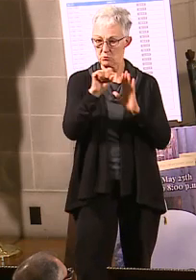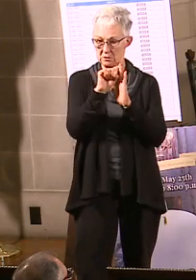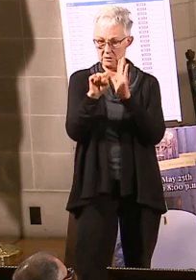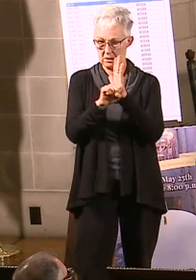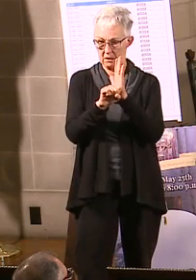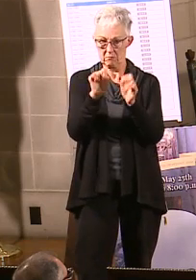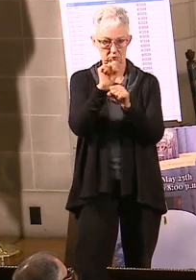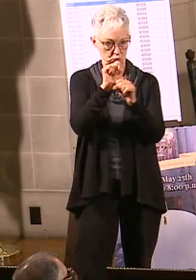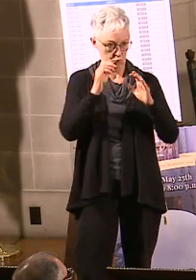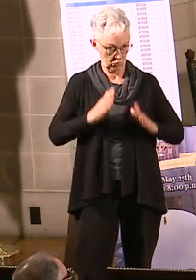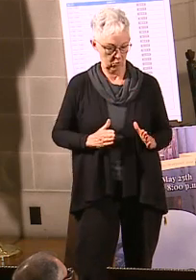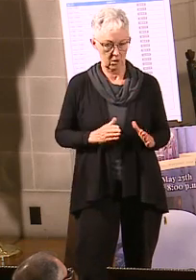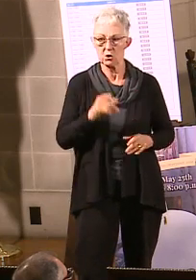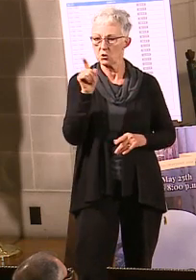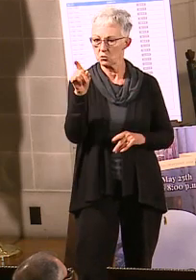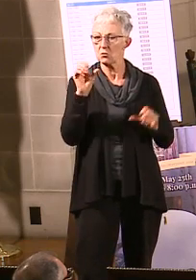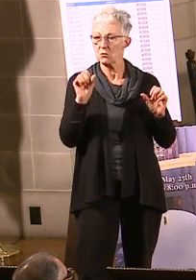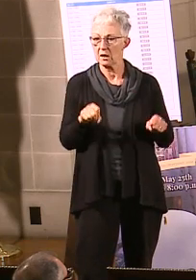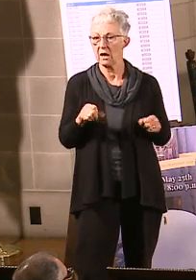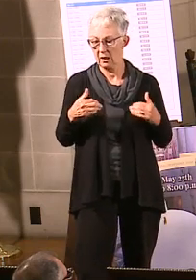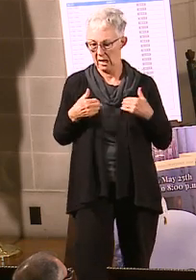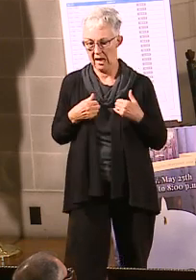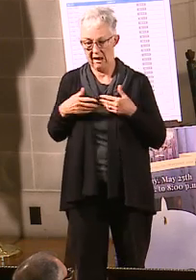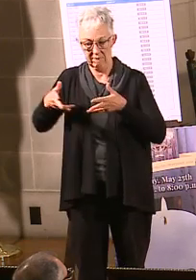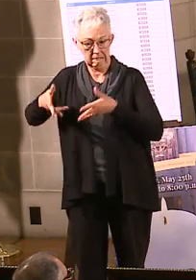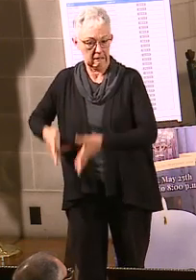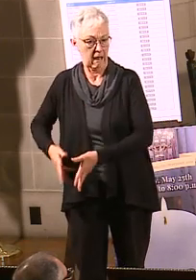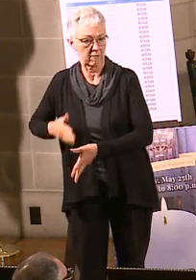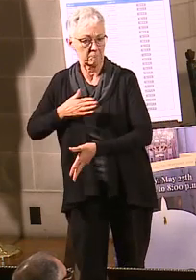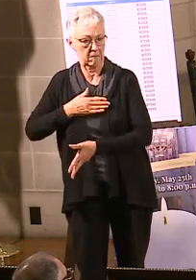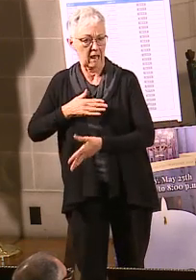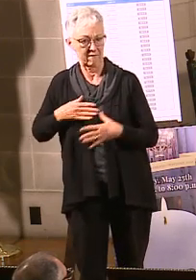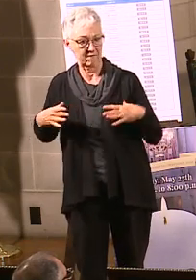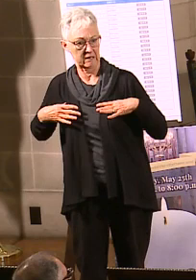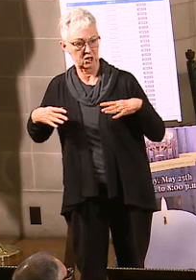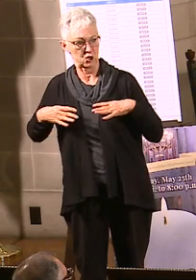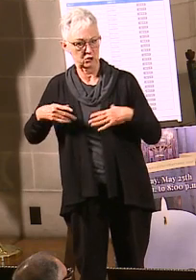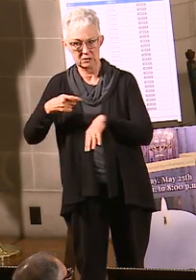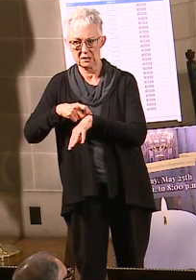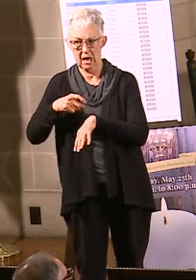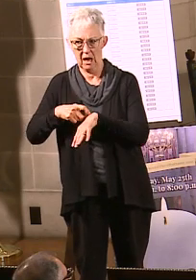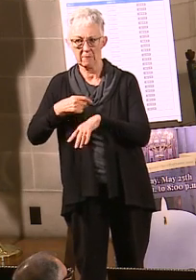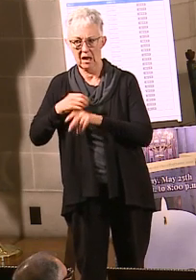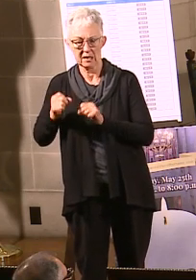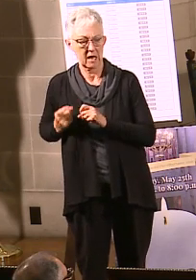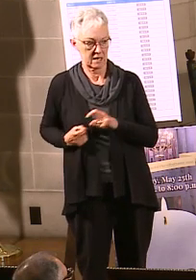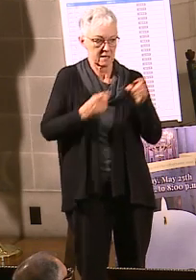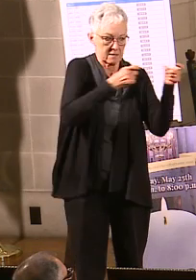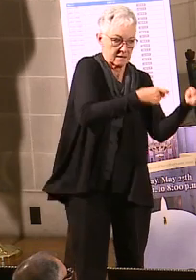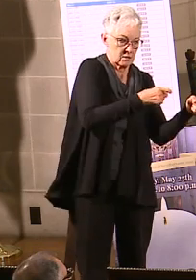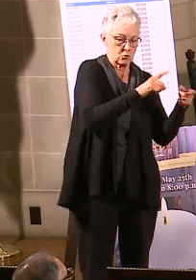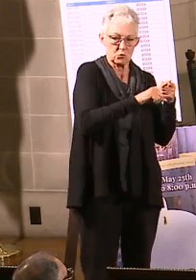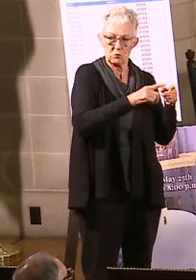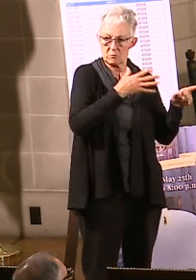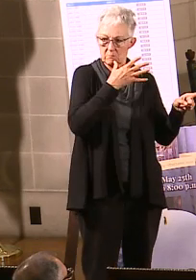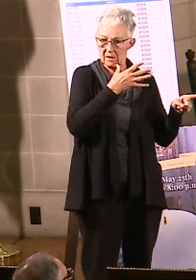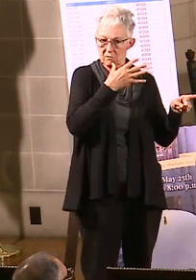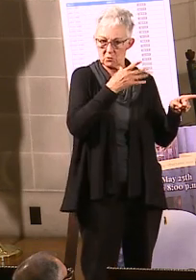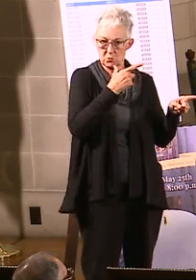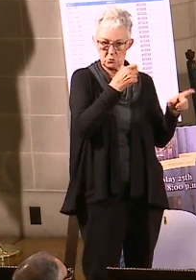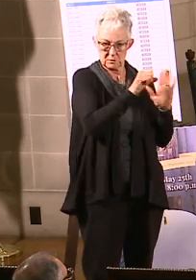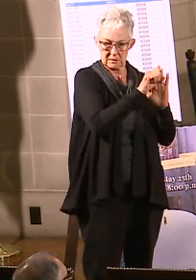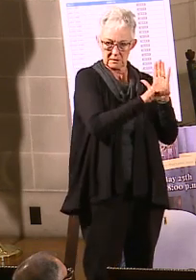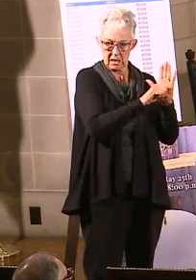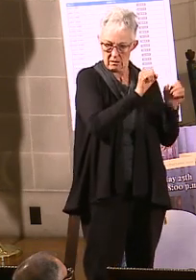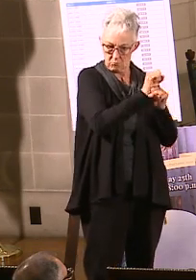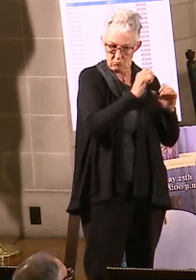can loan your unused leave to an expectant mother so she can take more time off. And in